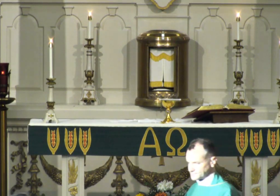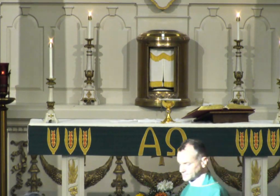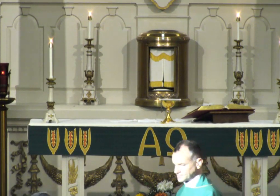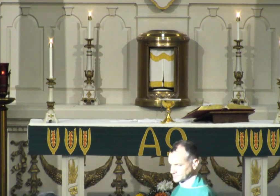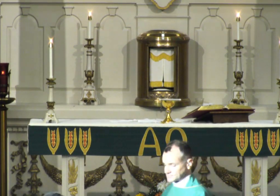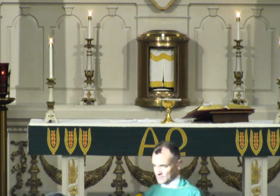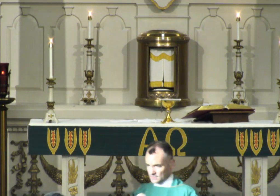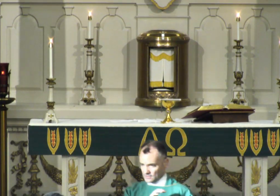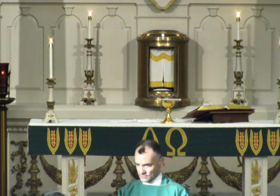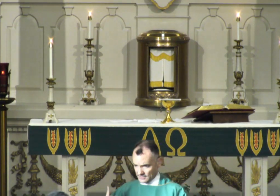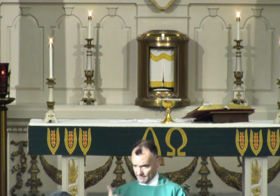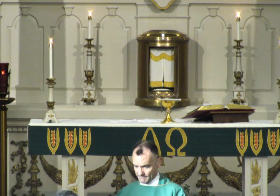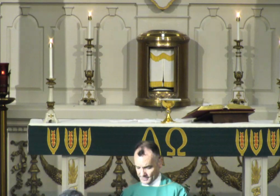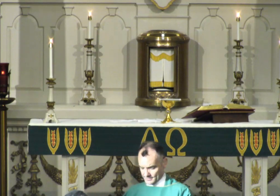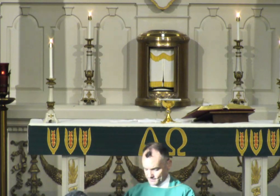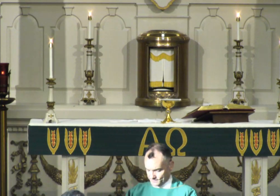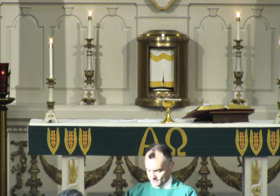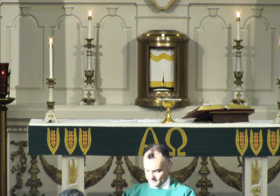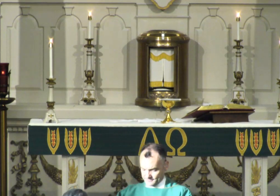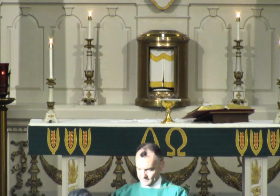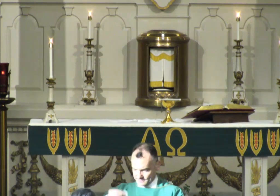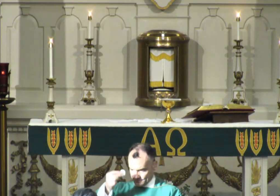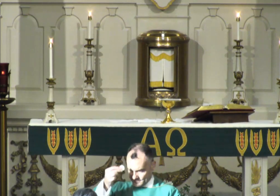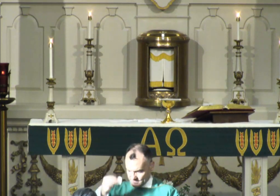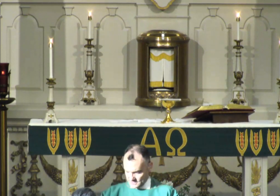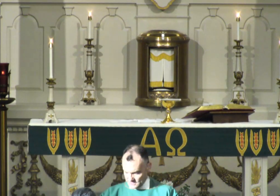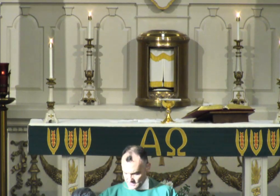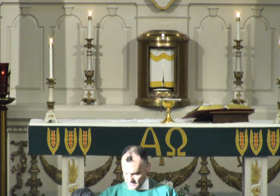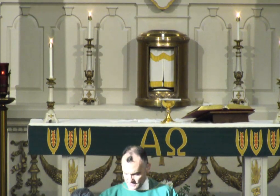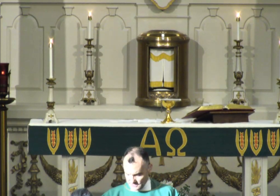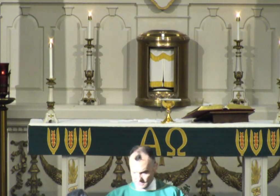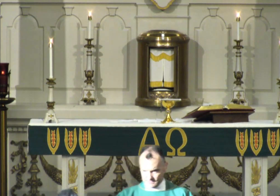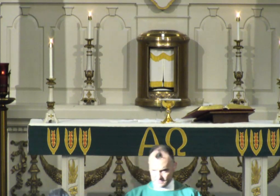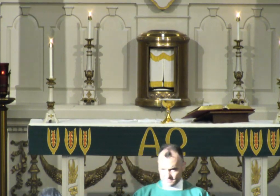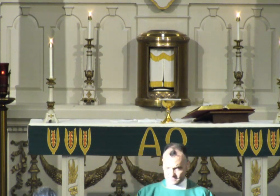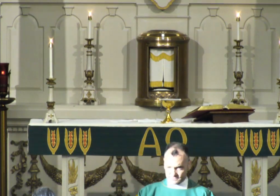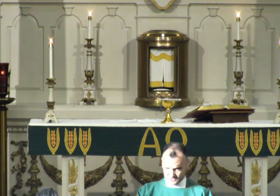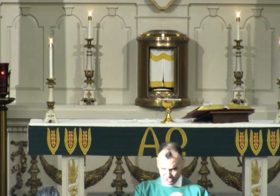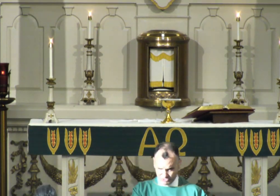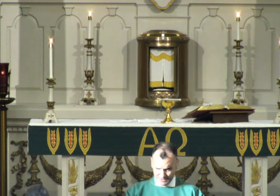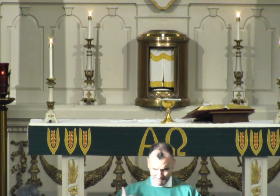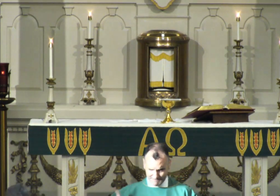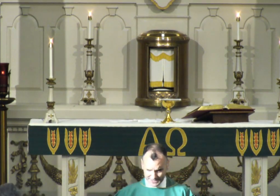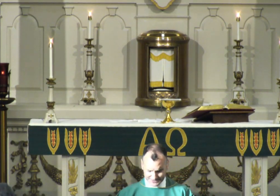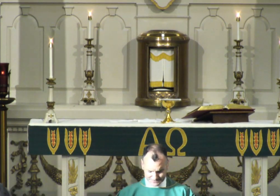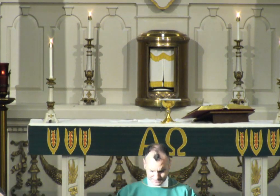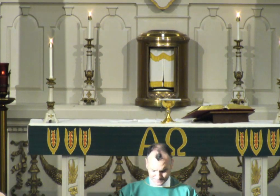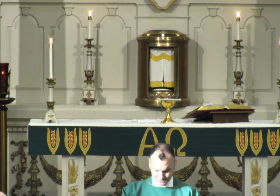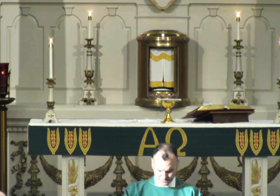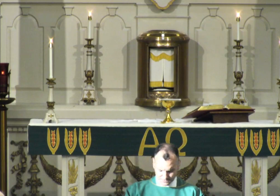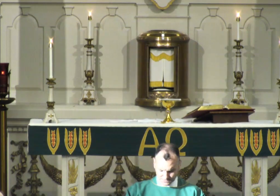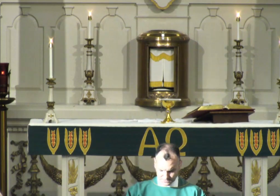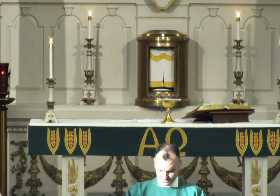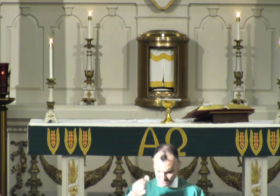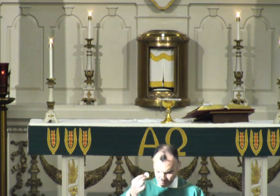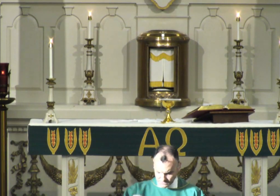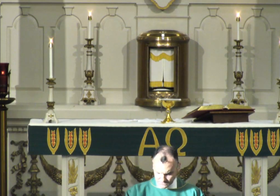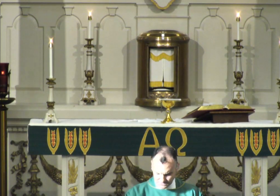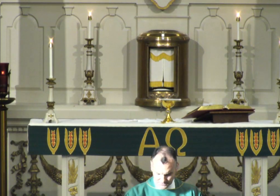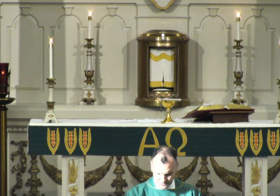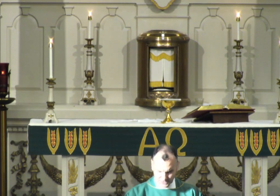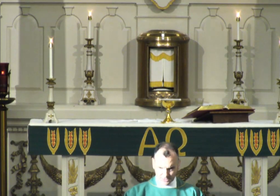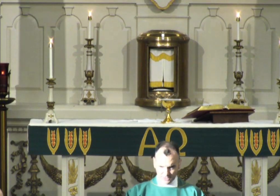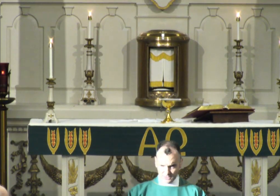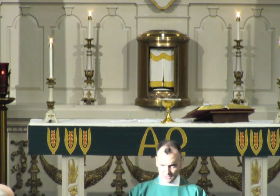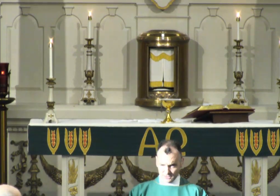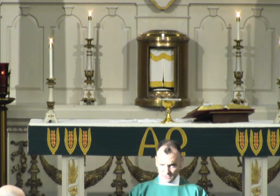of God most high, thou fount of life